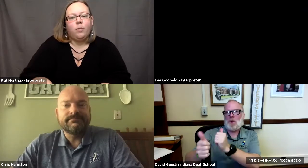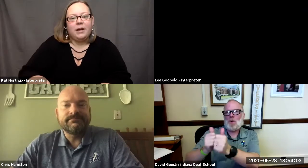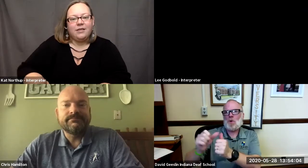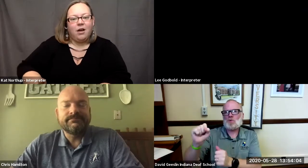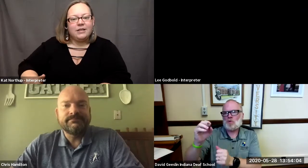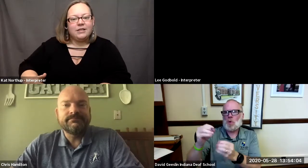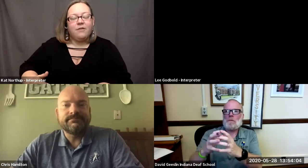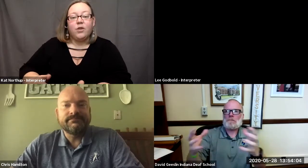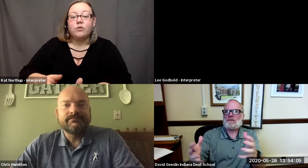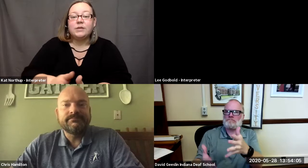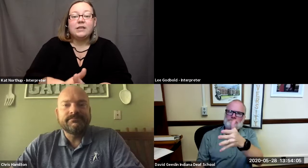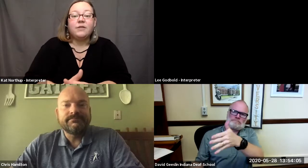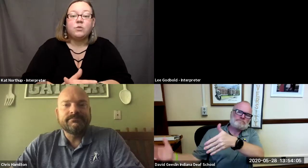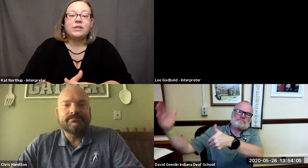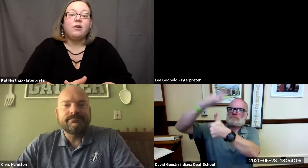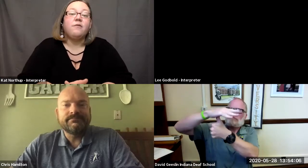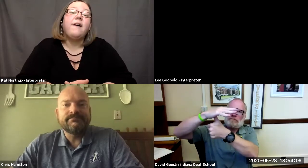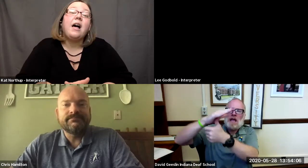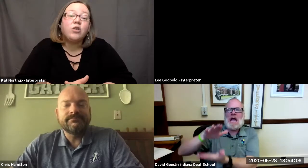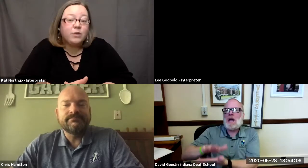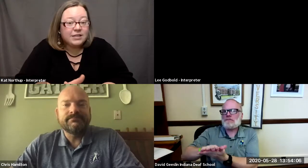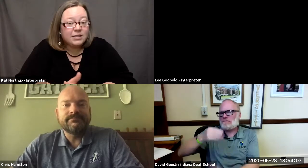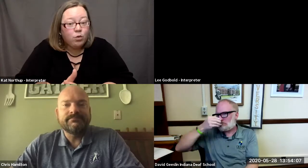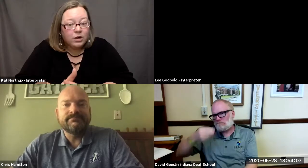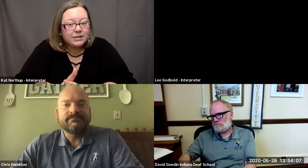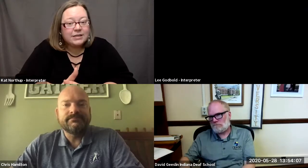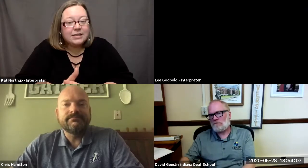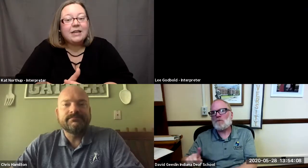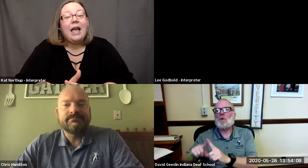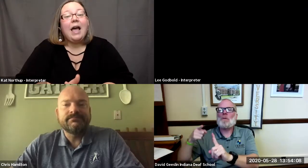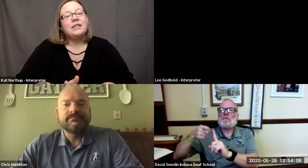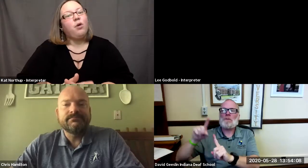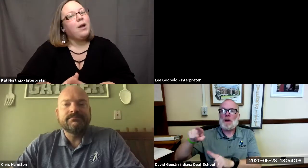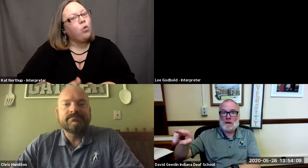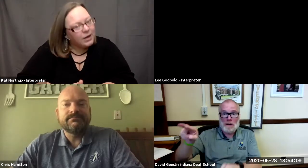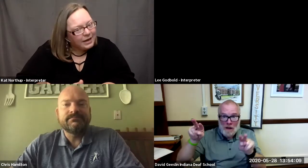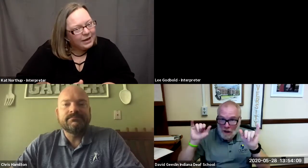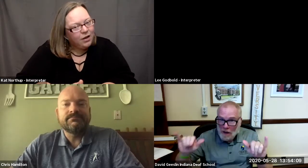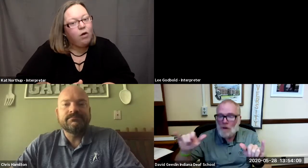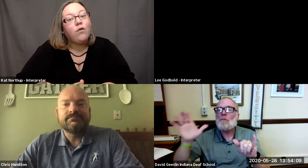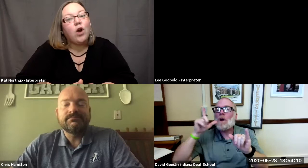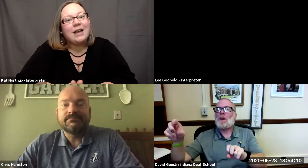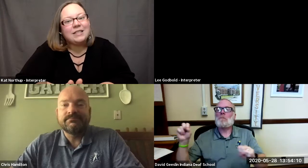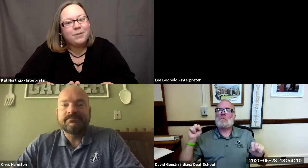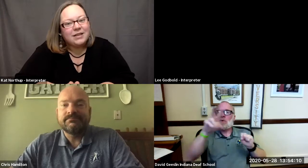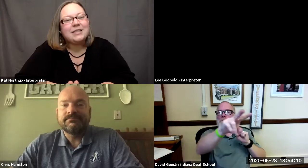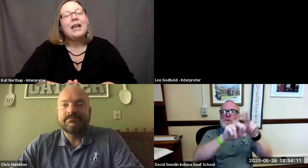many thoughts of those individuals that are valuing sports as a priority over academics.